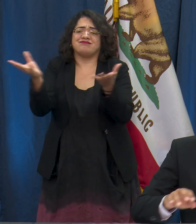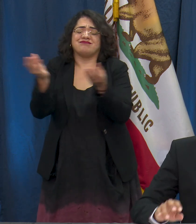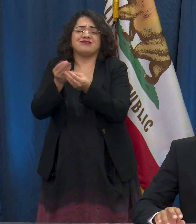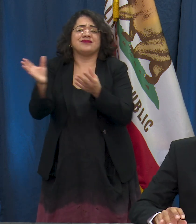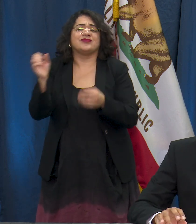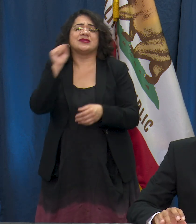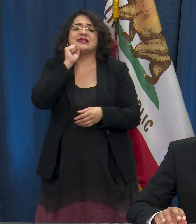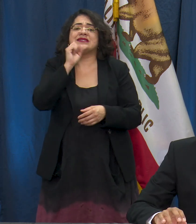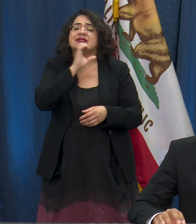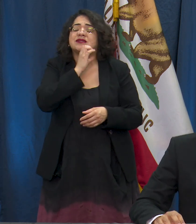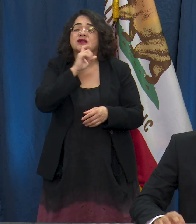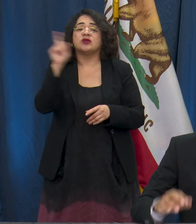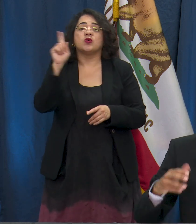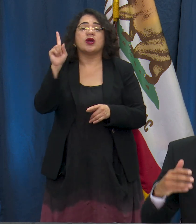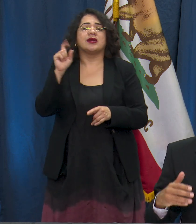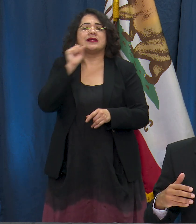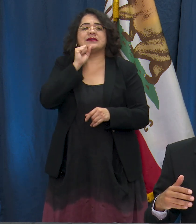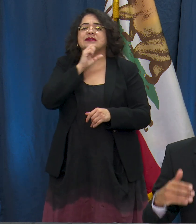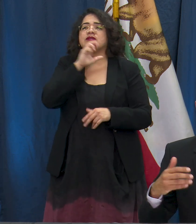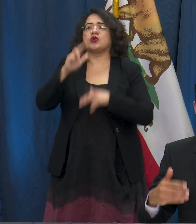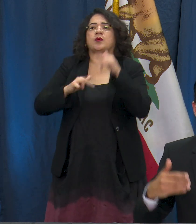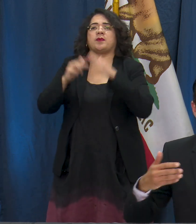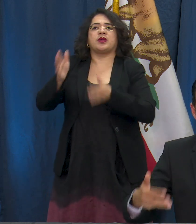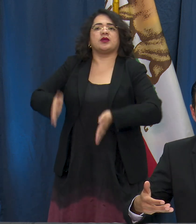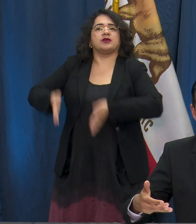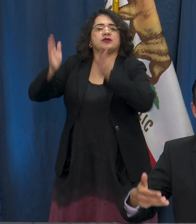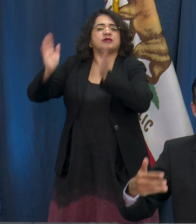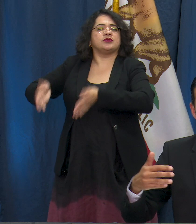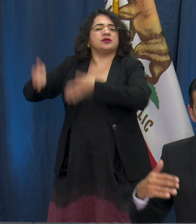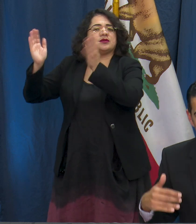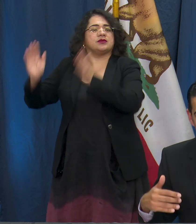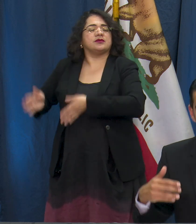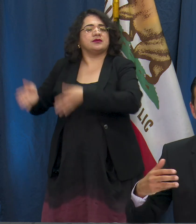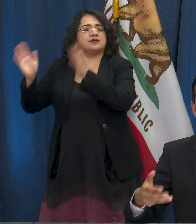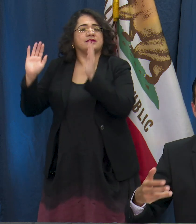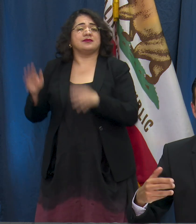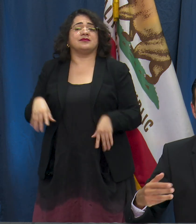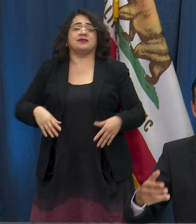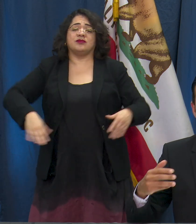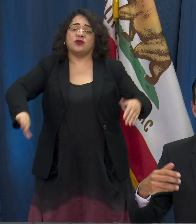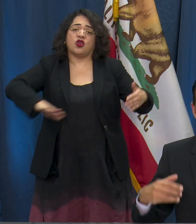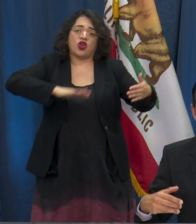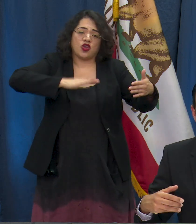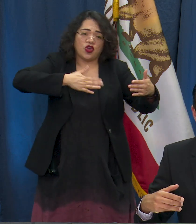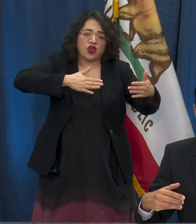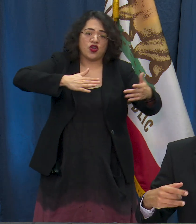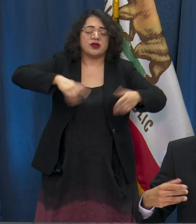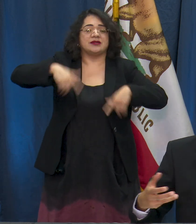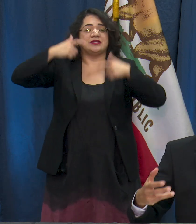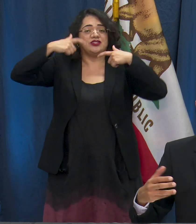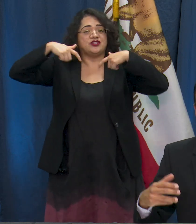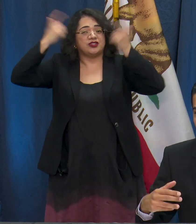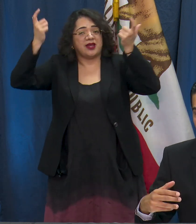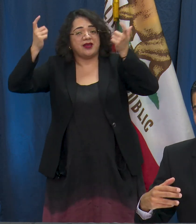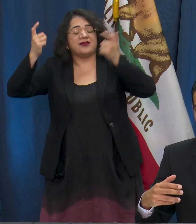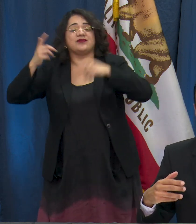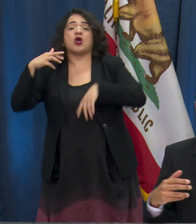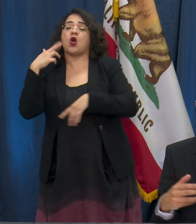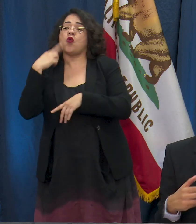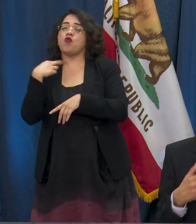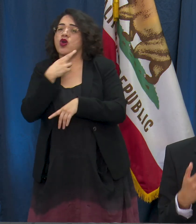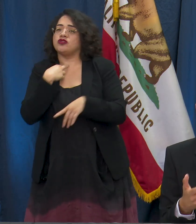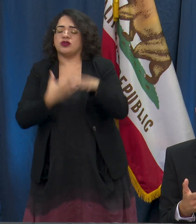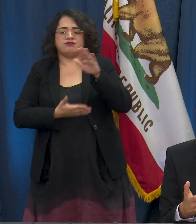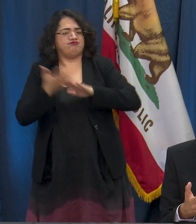of our senior buildings. And so what's happened is we've been able to put these cooks and these chefs back to work. These restaurants are